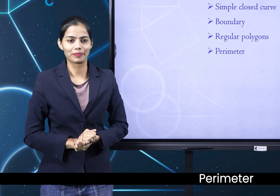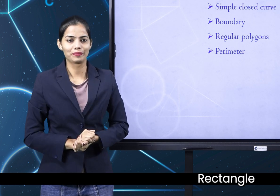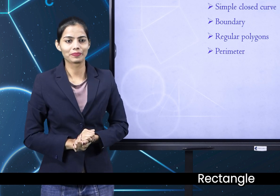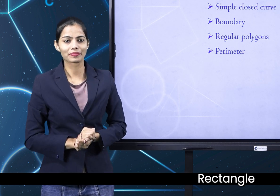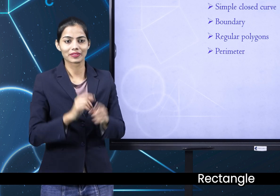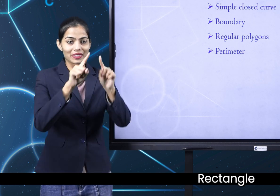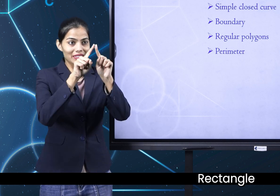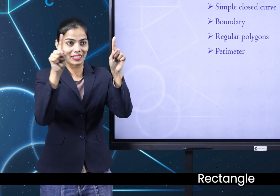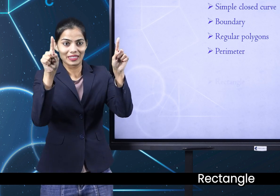rectangle,